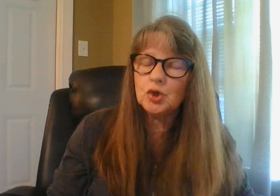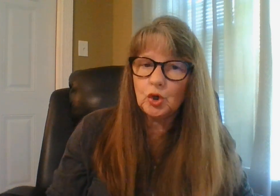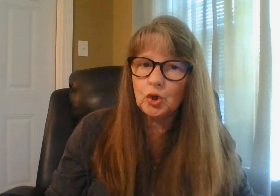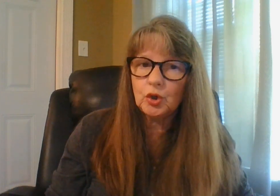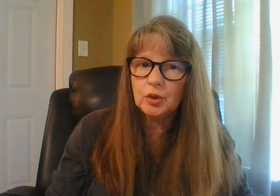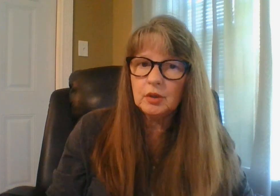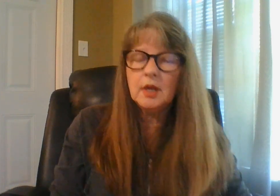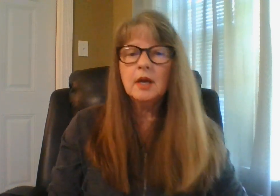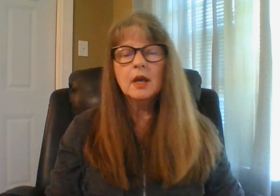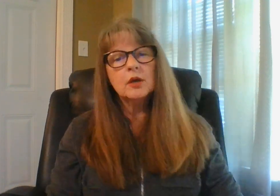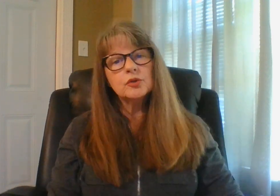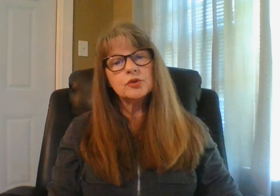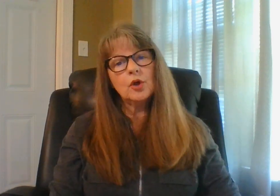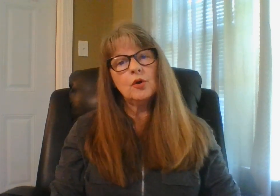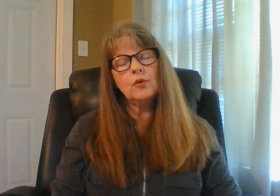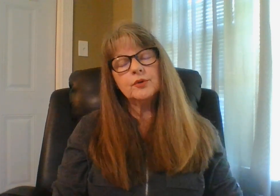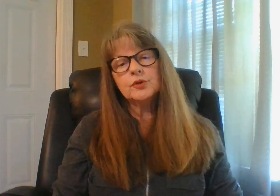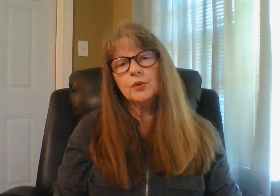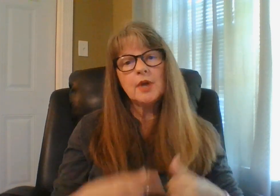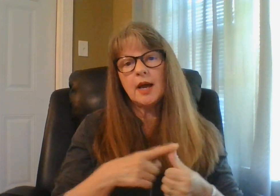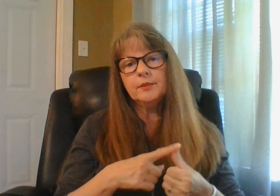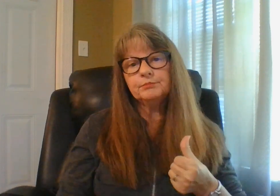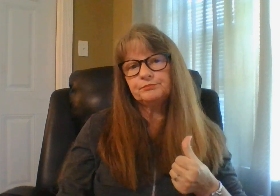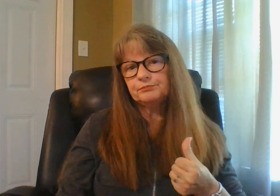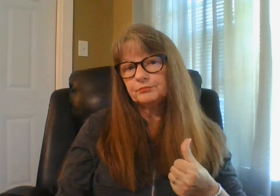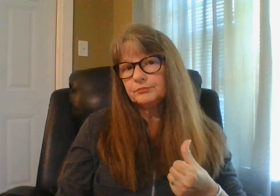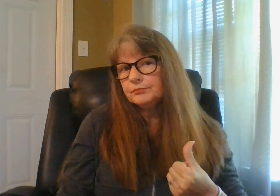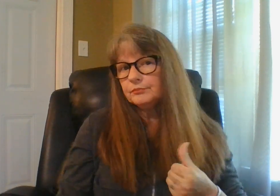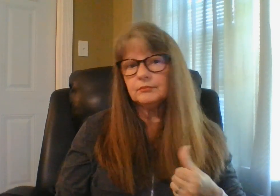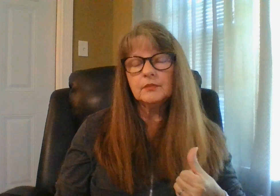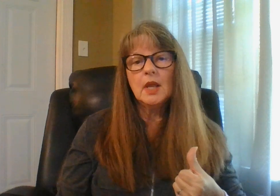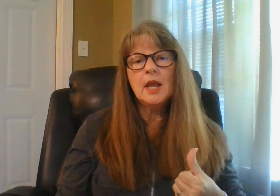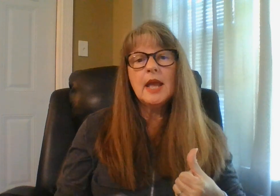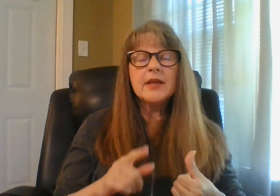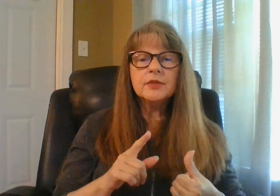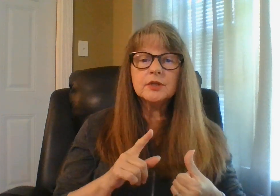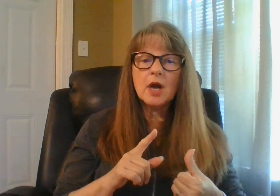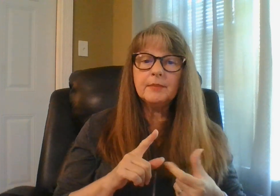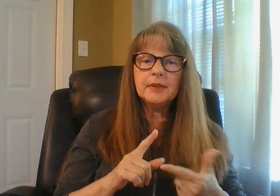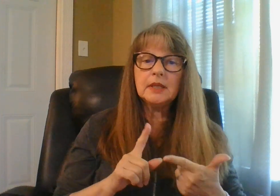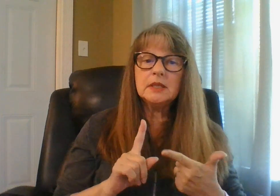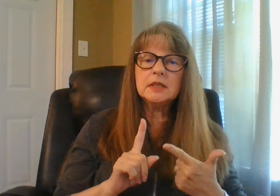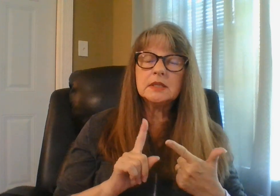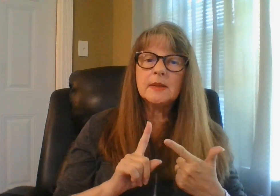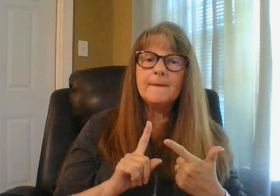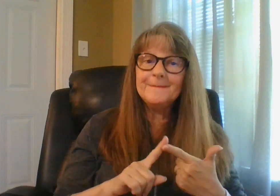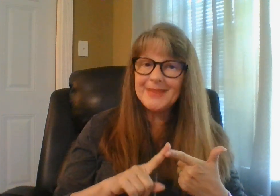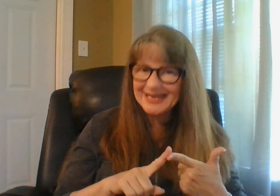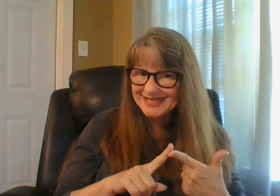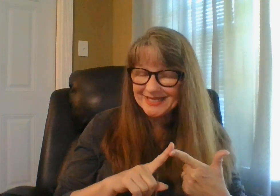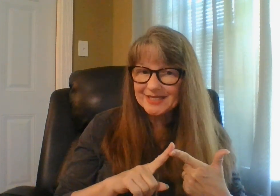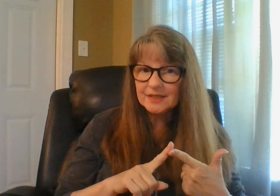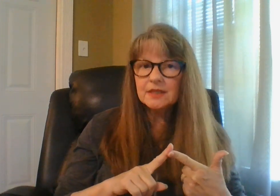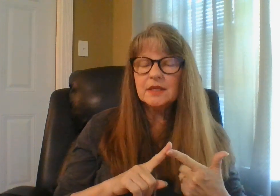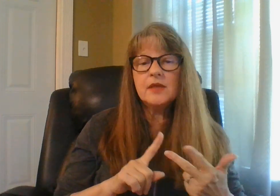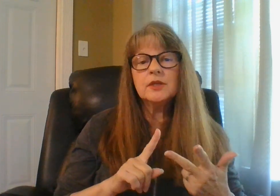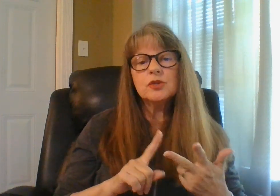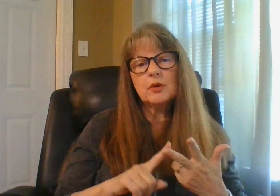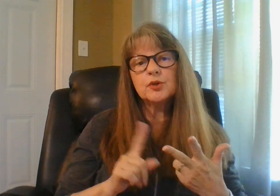her. So there's no time. And the topic is miss, and the description